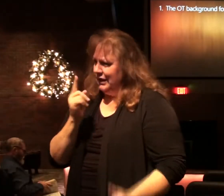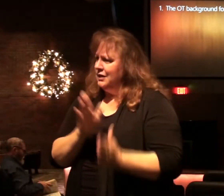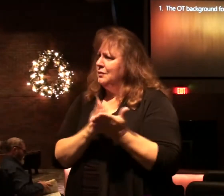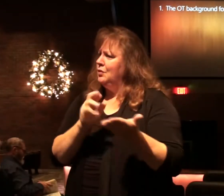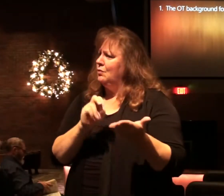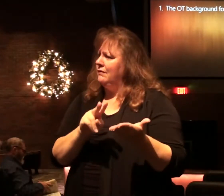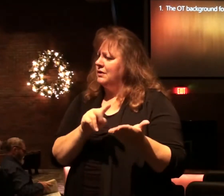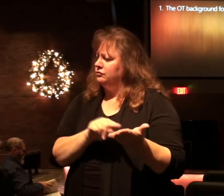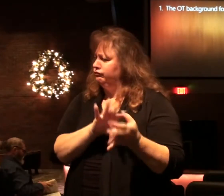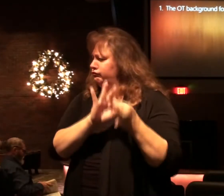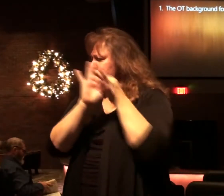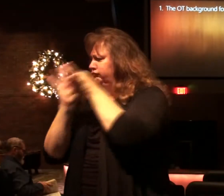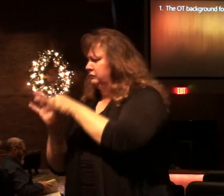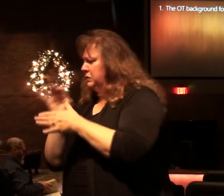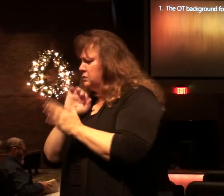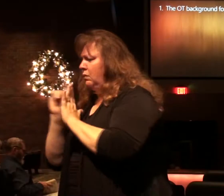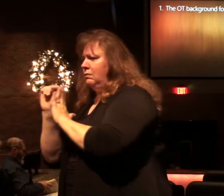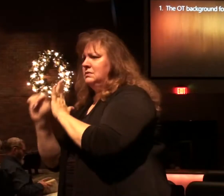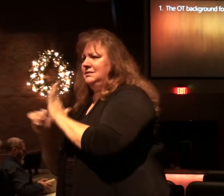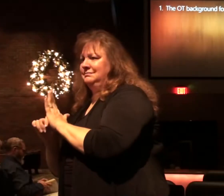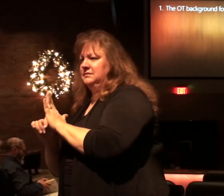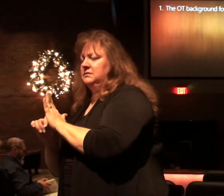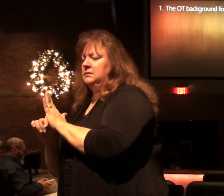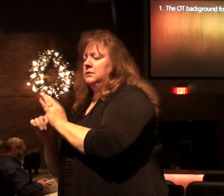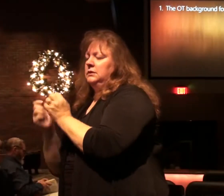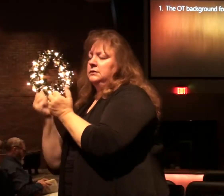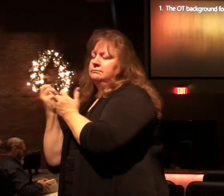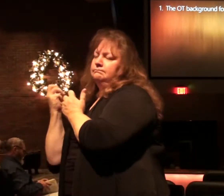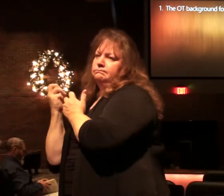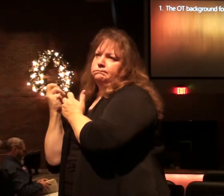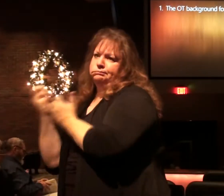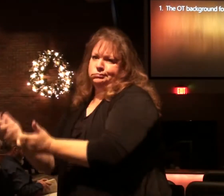Revelation is in the Old Testament. There are literally